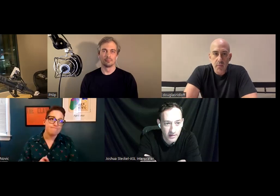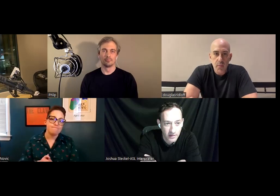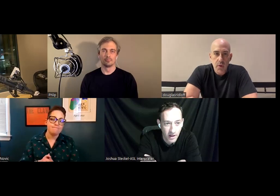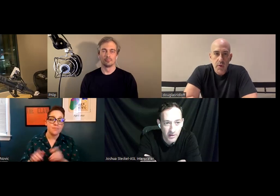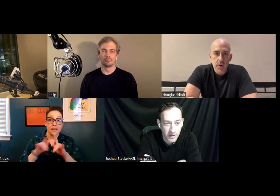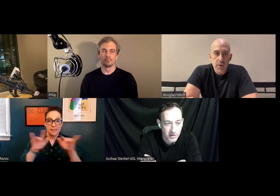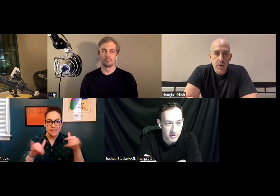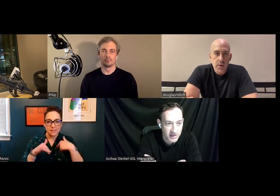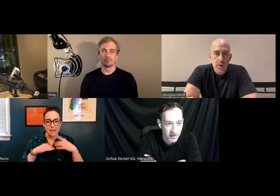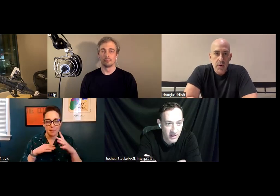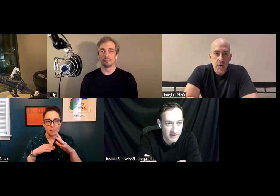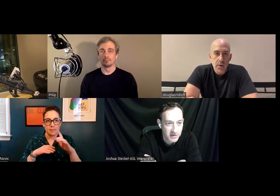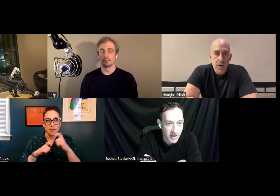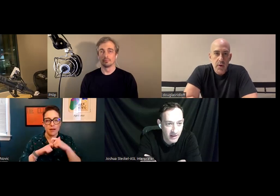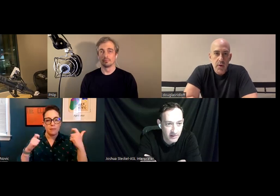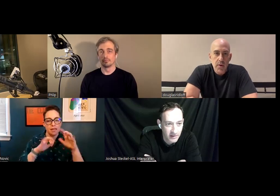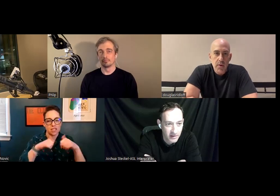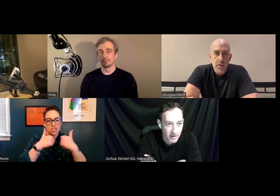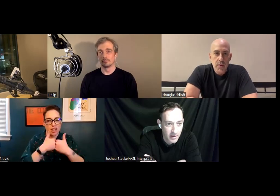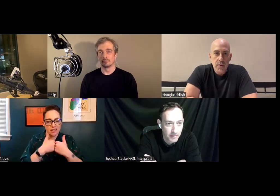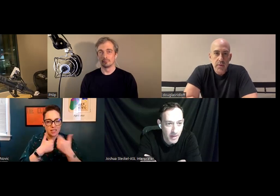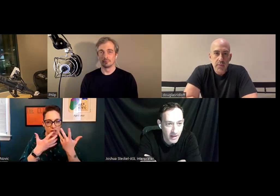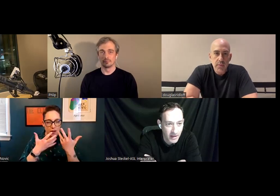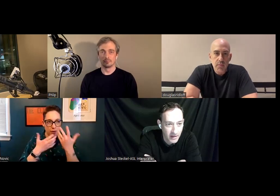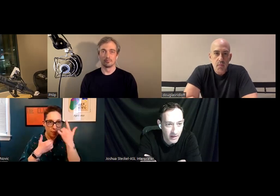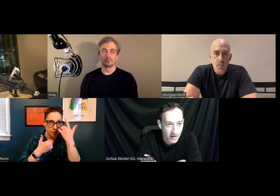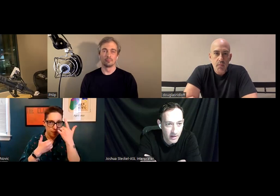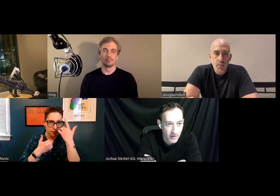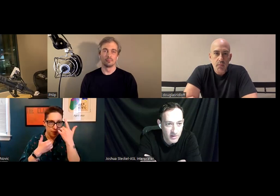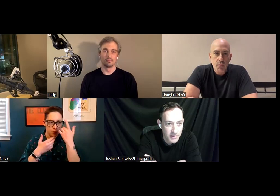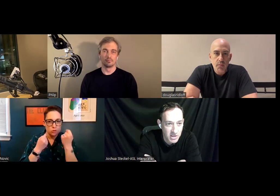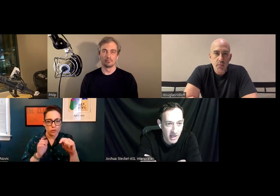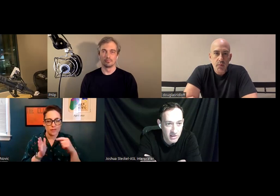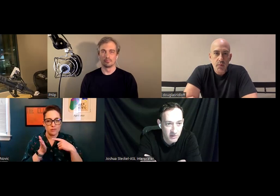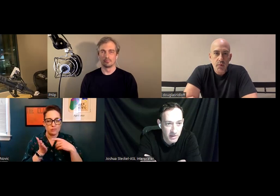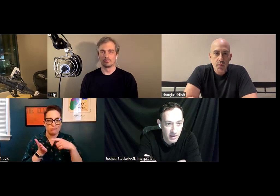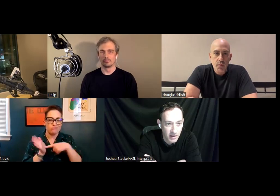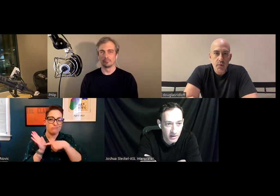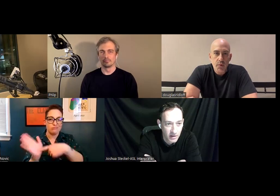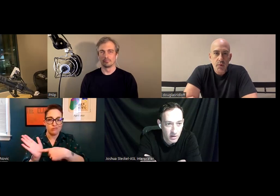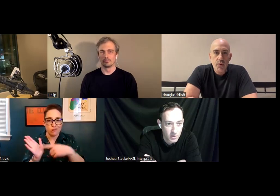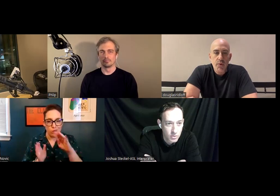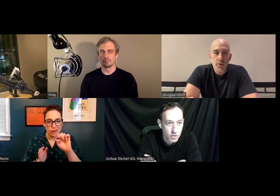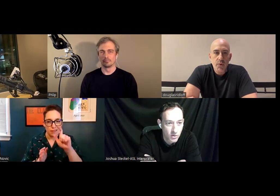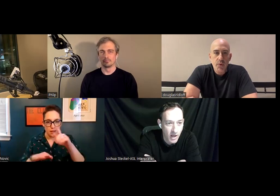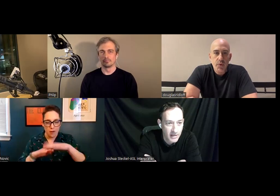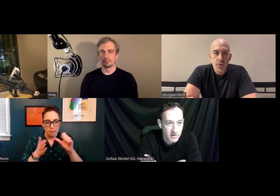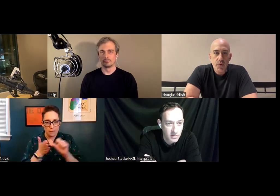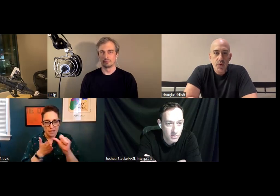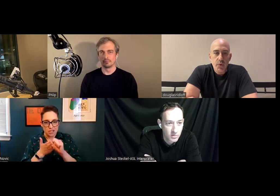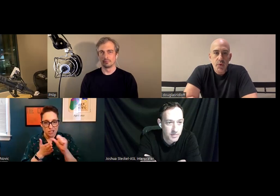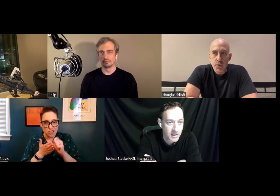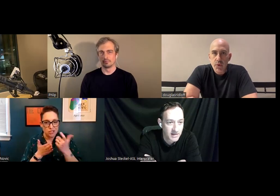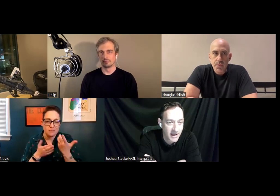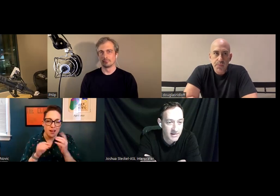And other writers don't necessarily have to do that. But there was a big challenge for me to try